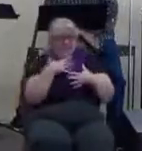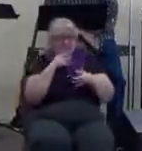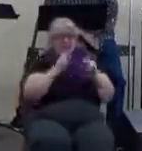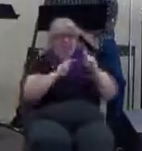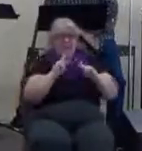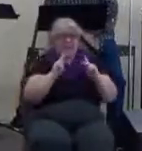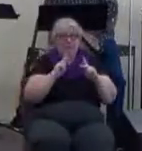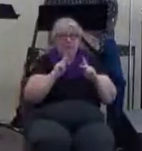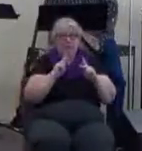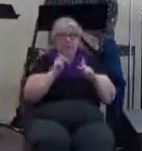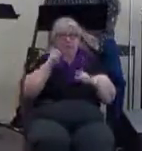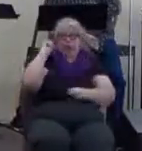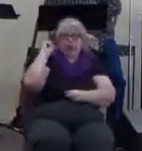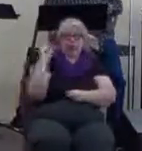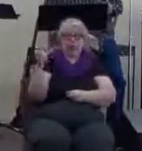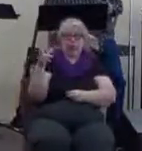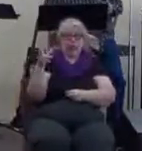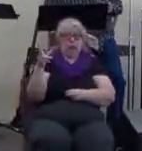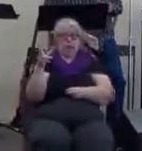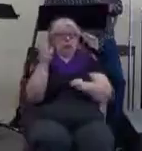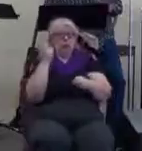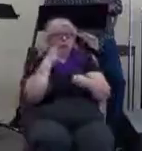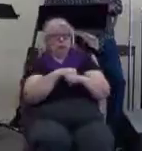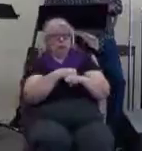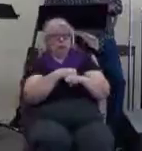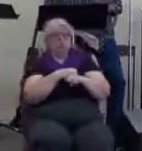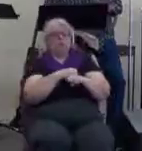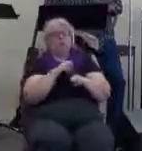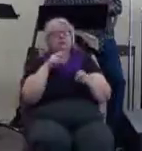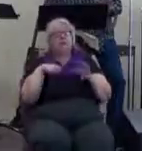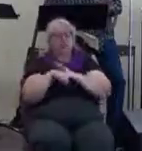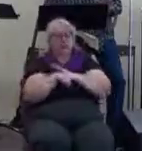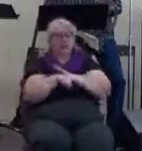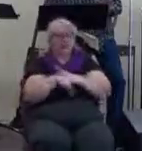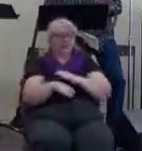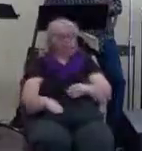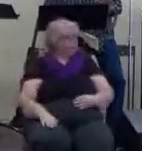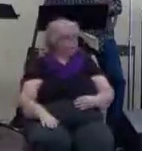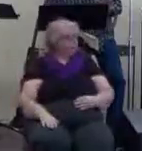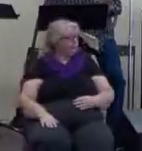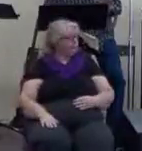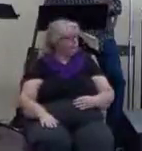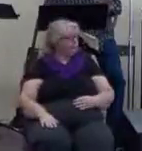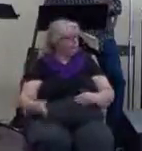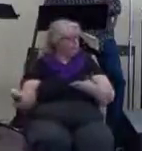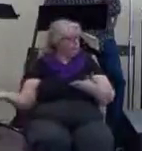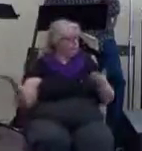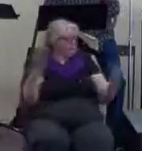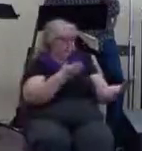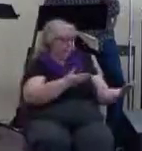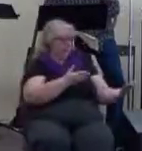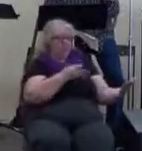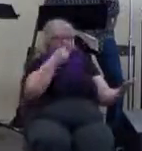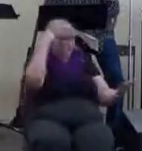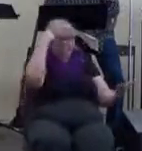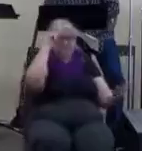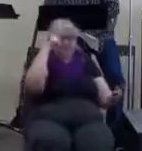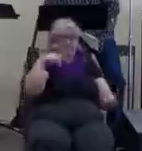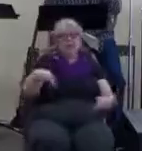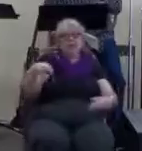them. Having brought the apostles, they made them appear before the Sanhedrin to be questioned by the high